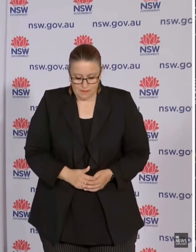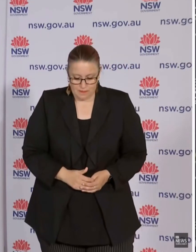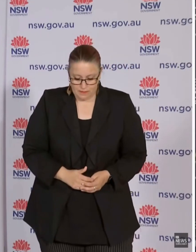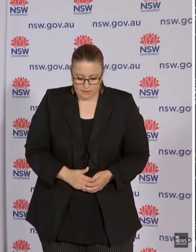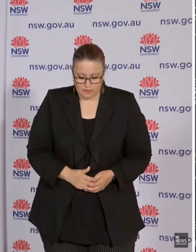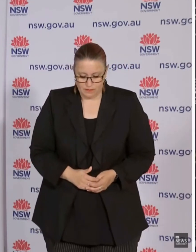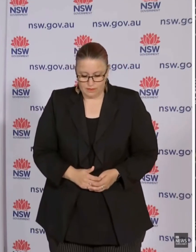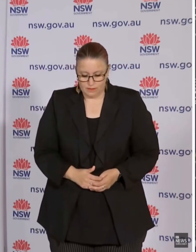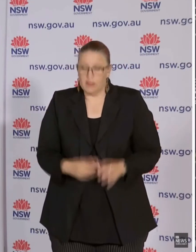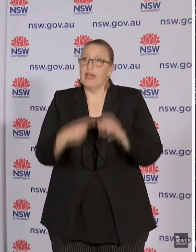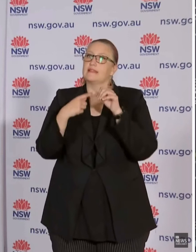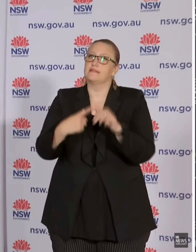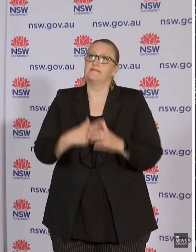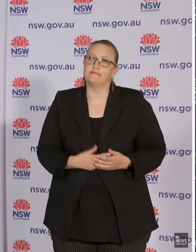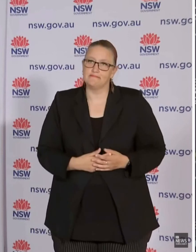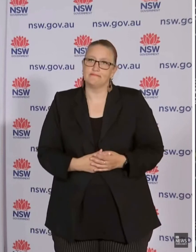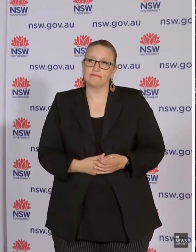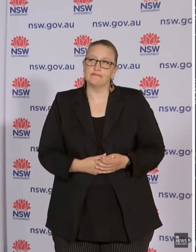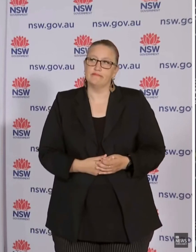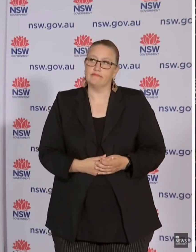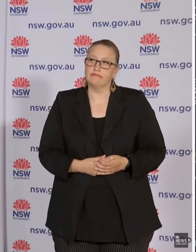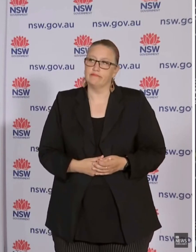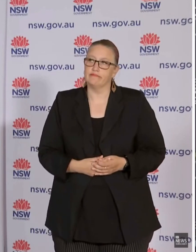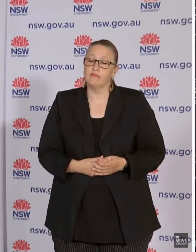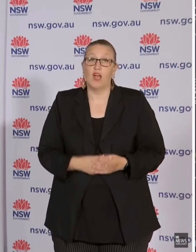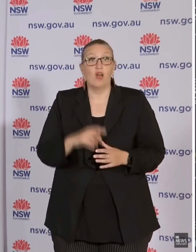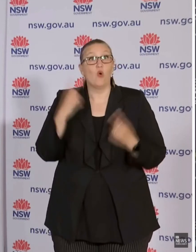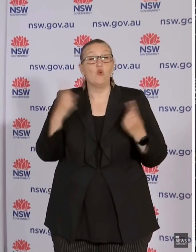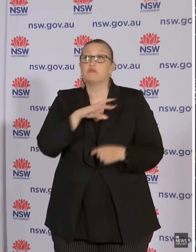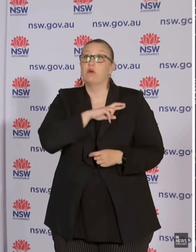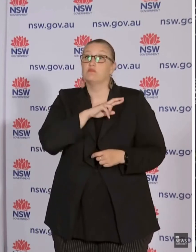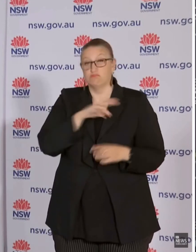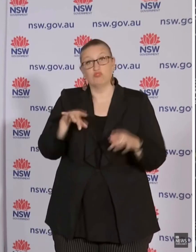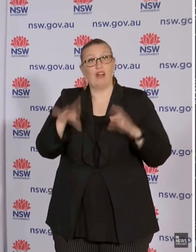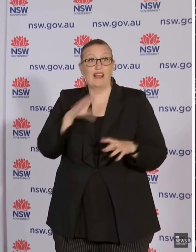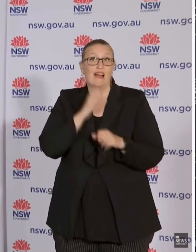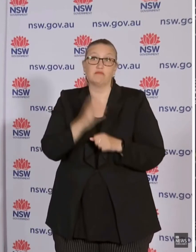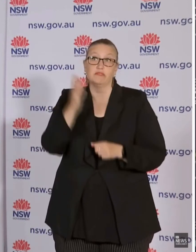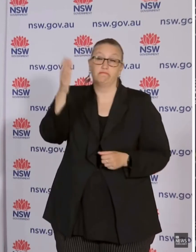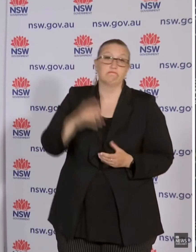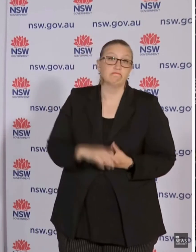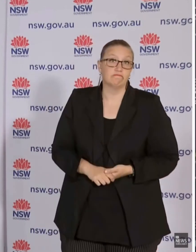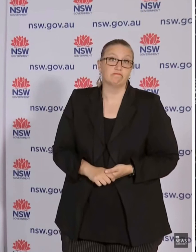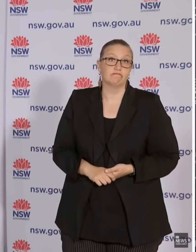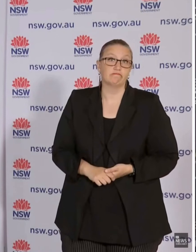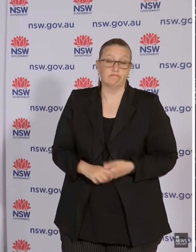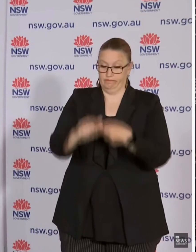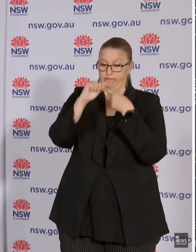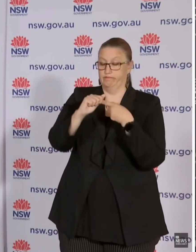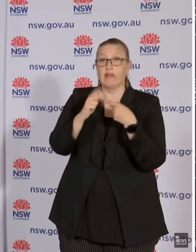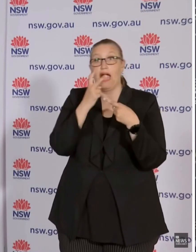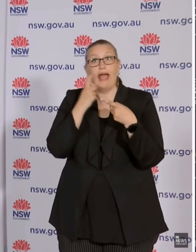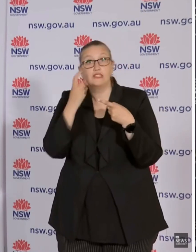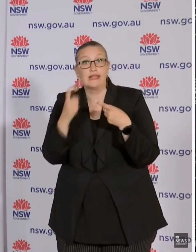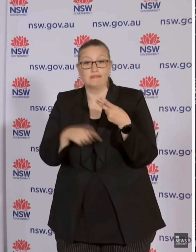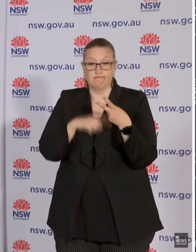of the Aboriginal community is that the federal government had certain responsibilities at the outset, and they had responsibilities for aged care, for